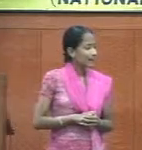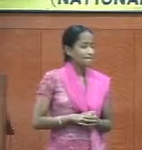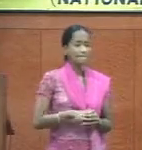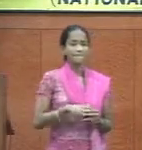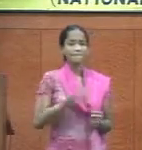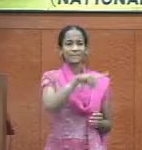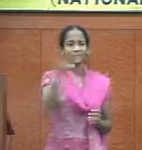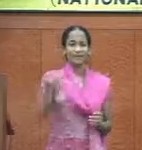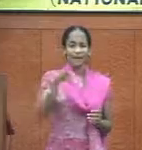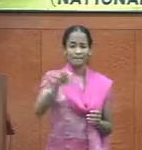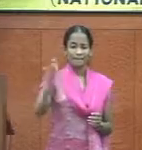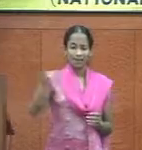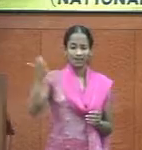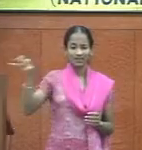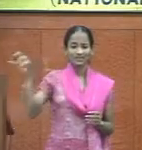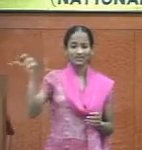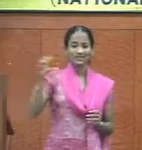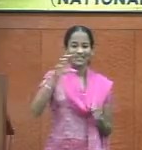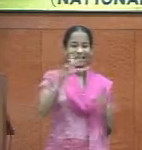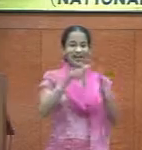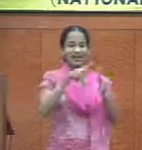the appointees to the state